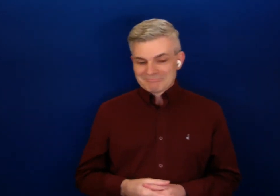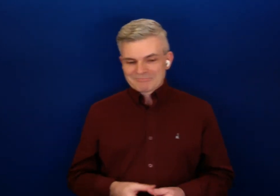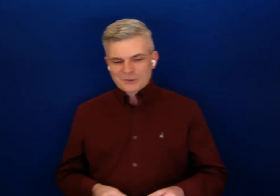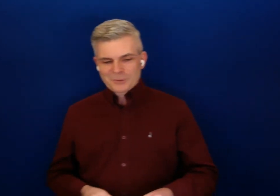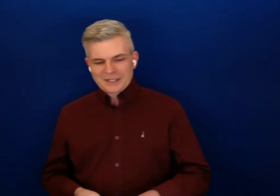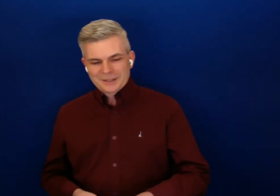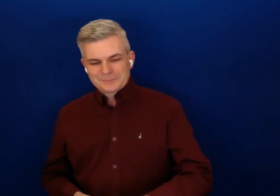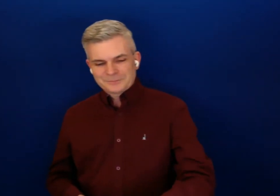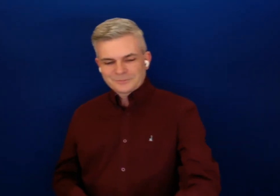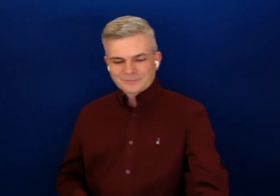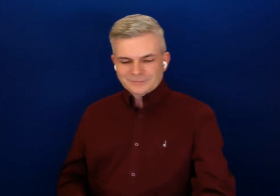Okay.